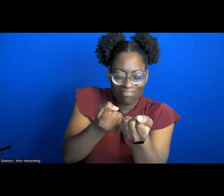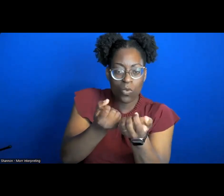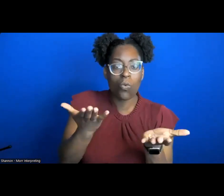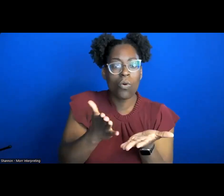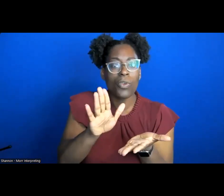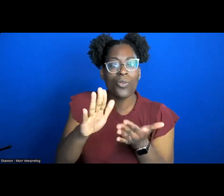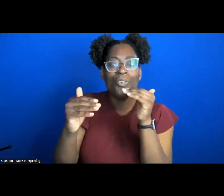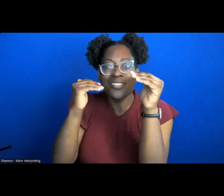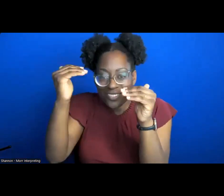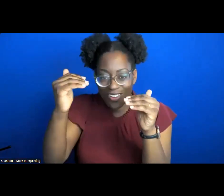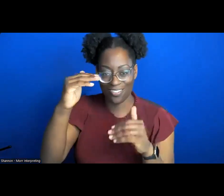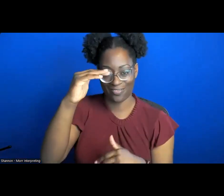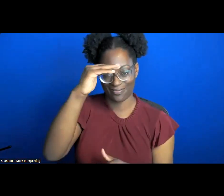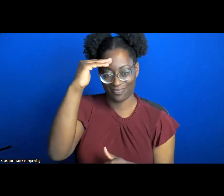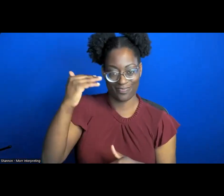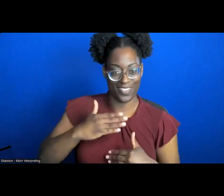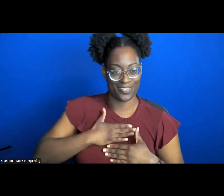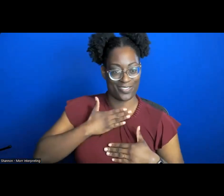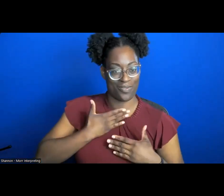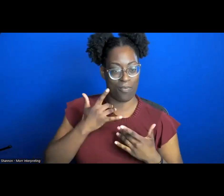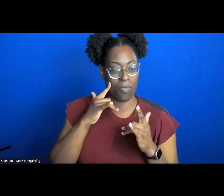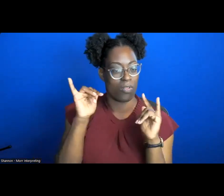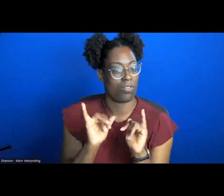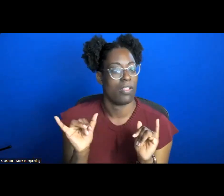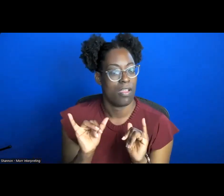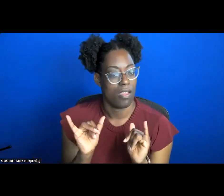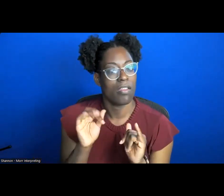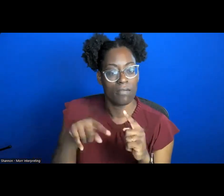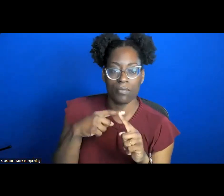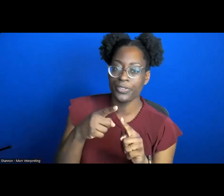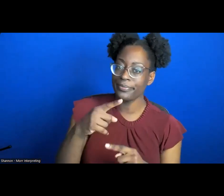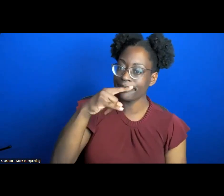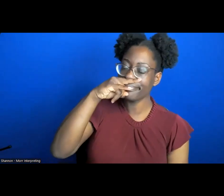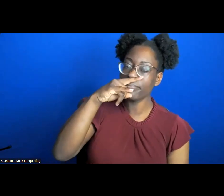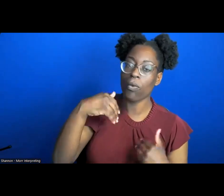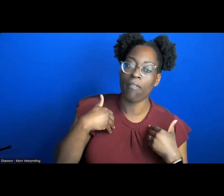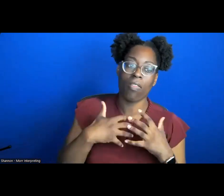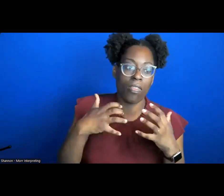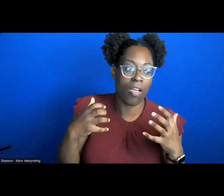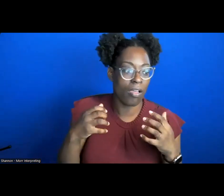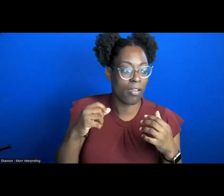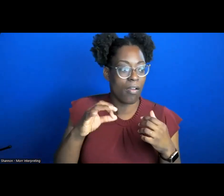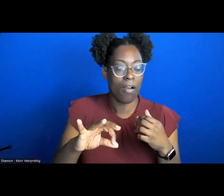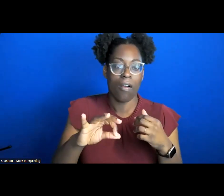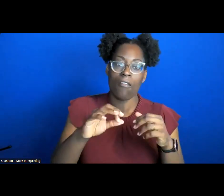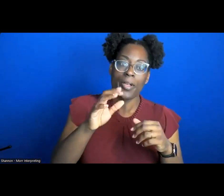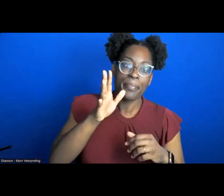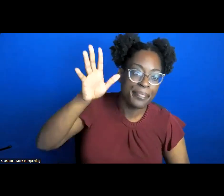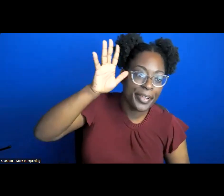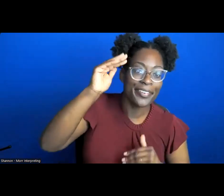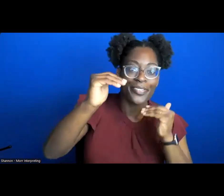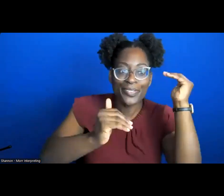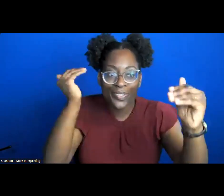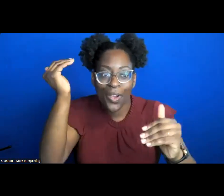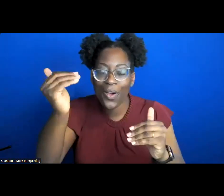Black joy look like if the adults in our lives when we were younger had the resources and the tools and knew how